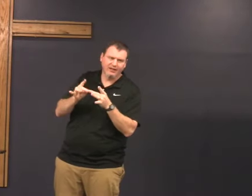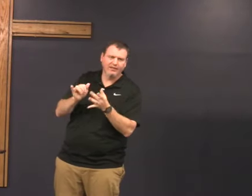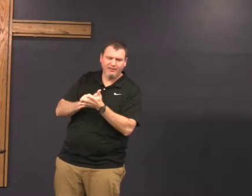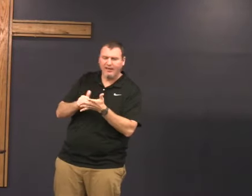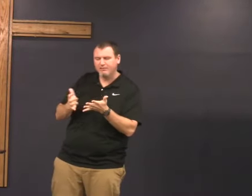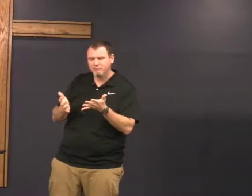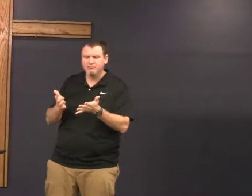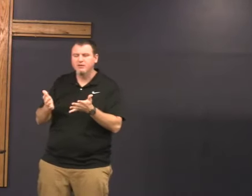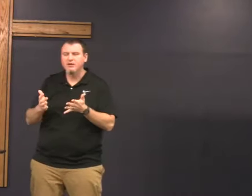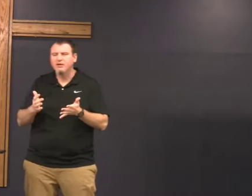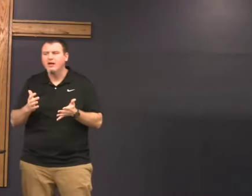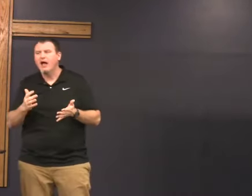Most people would say.